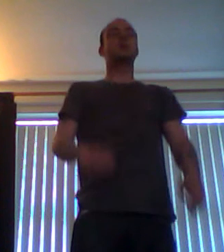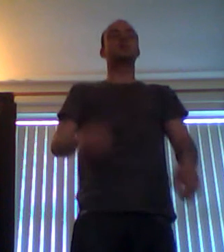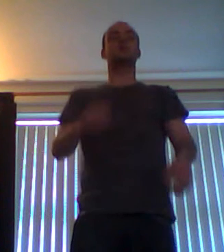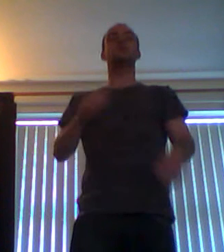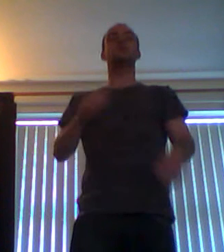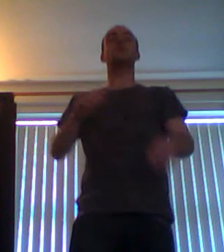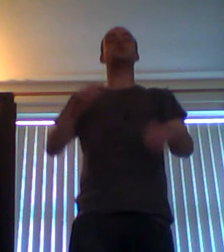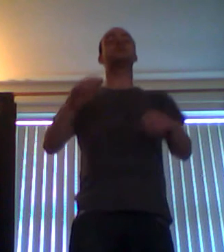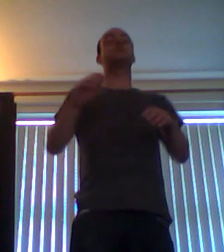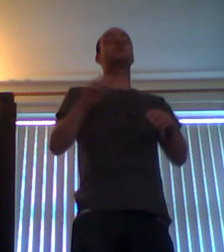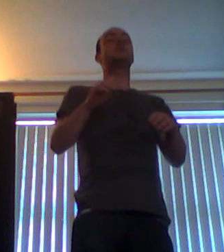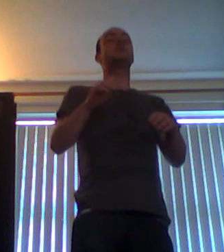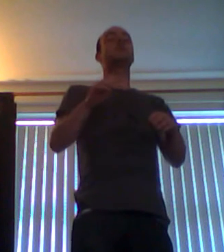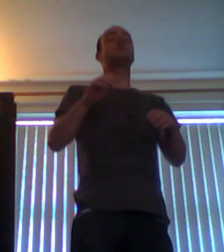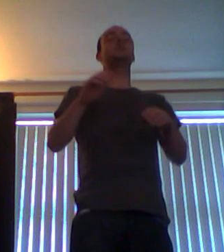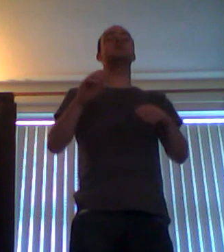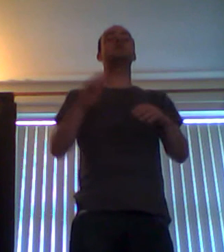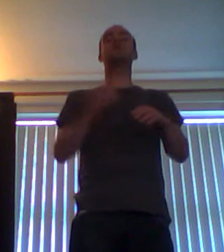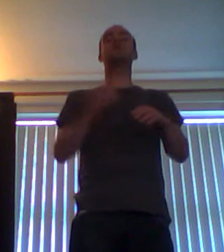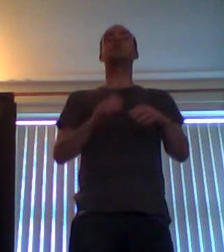To all your friends, you're